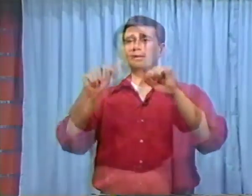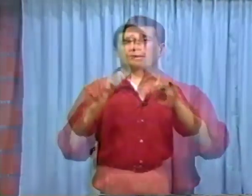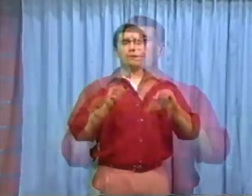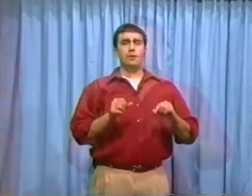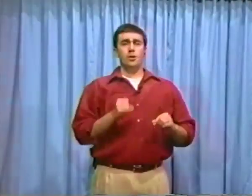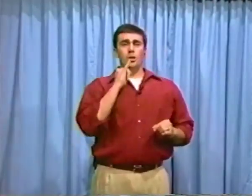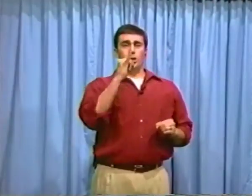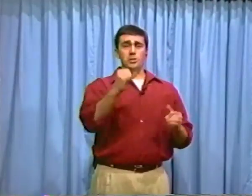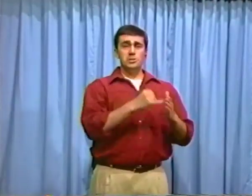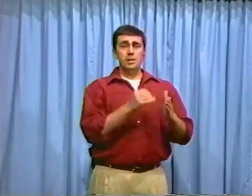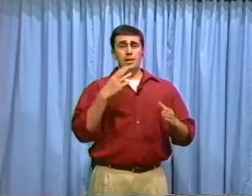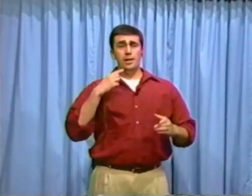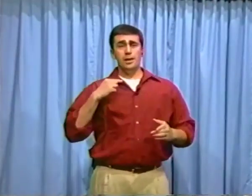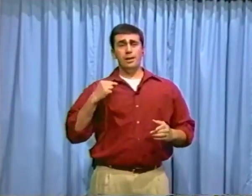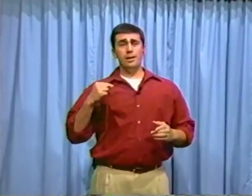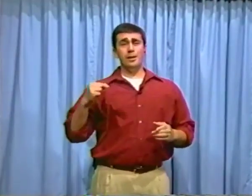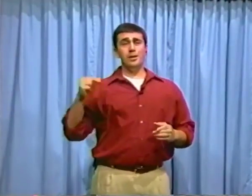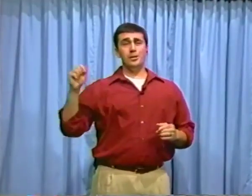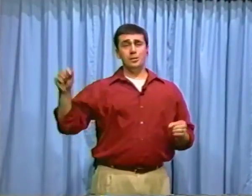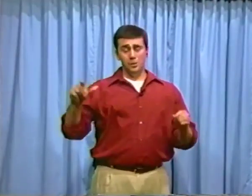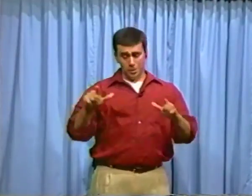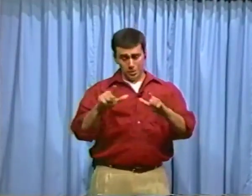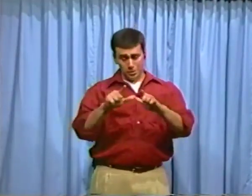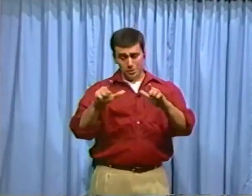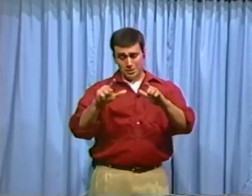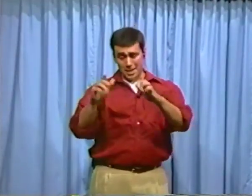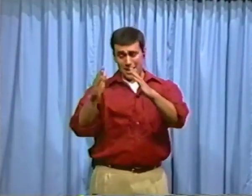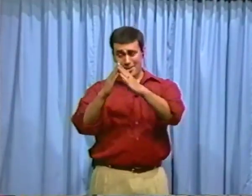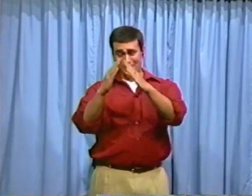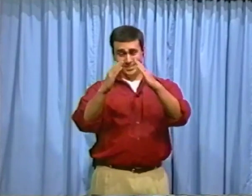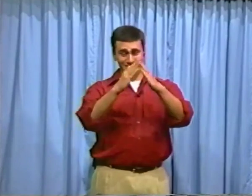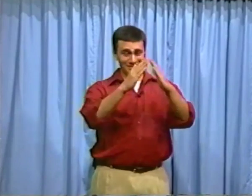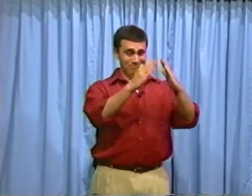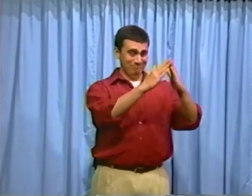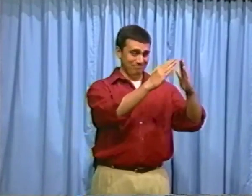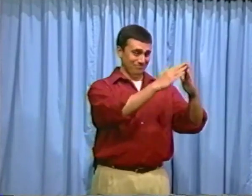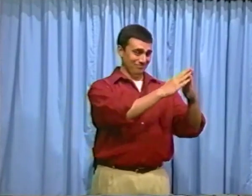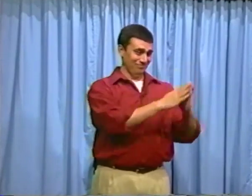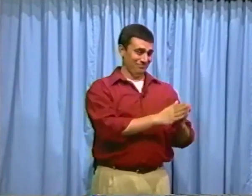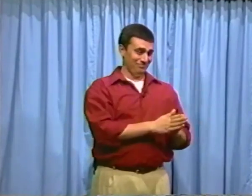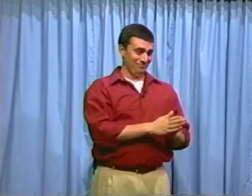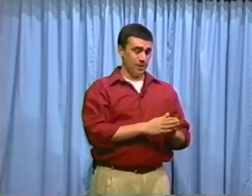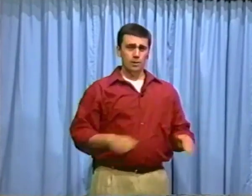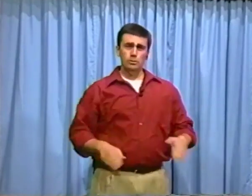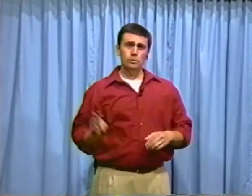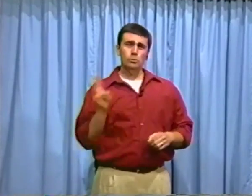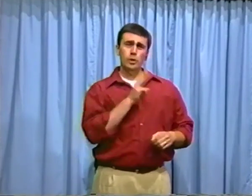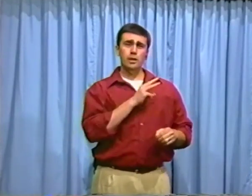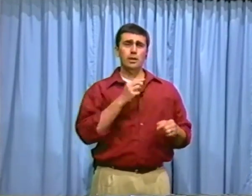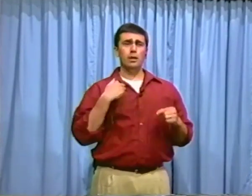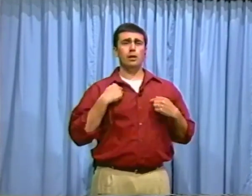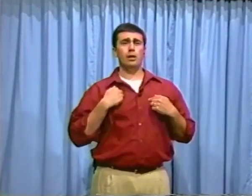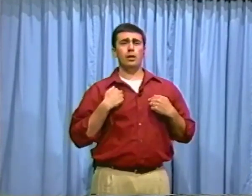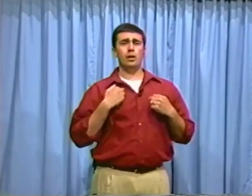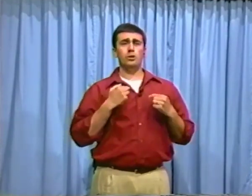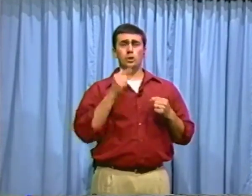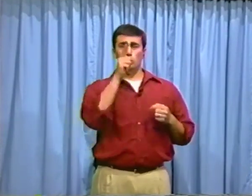Is it like a little town? Do we get to